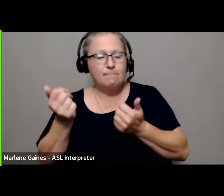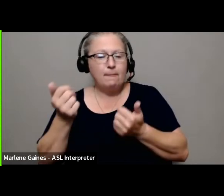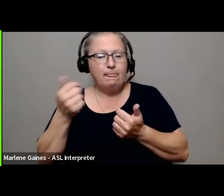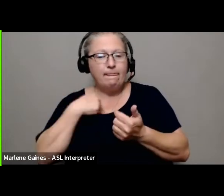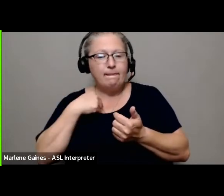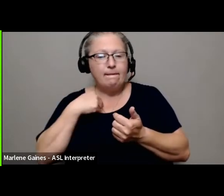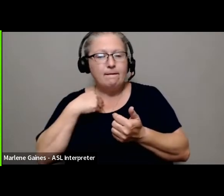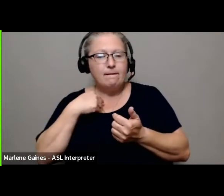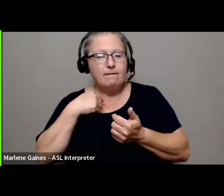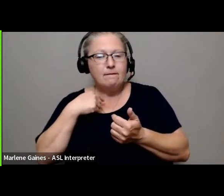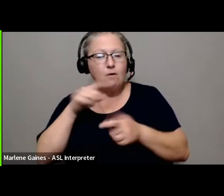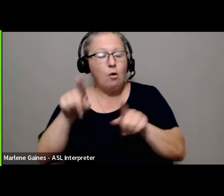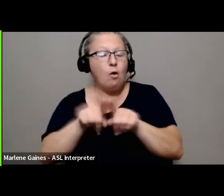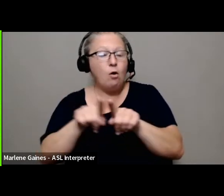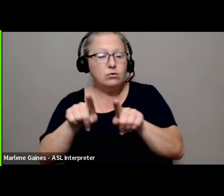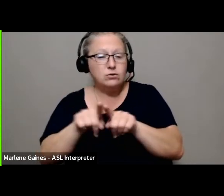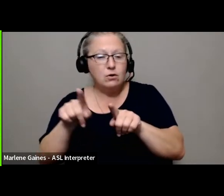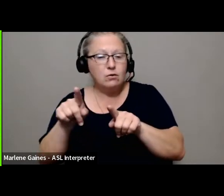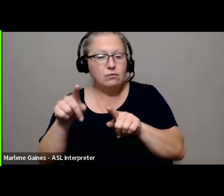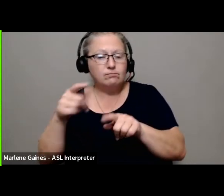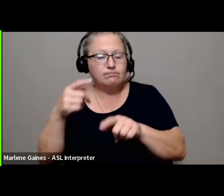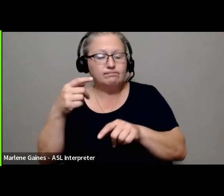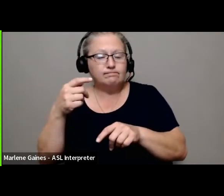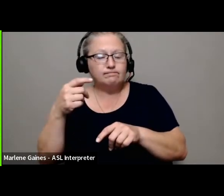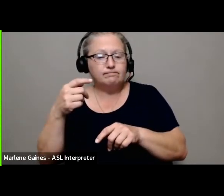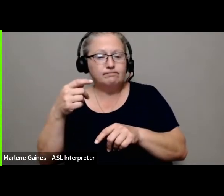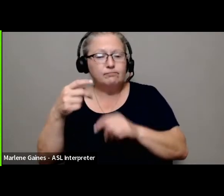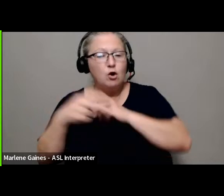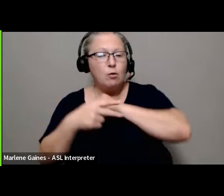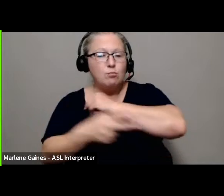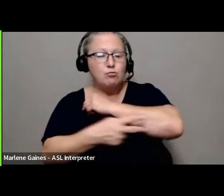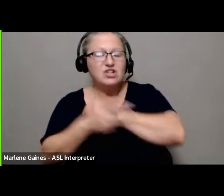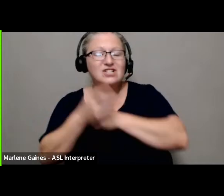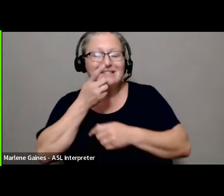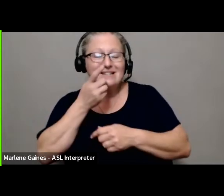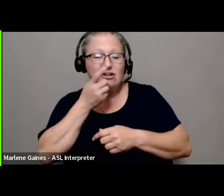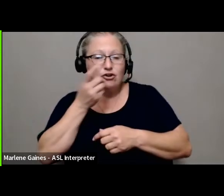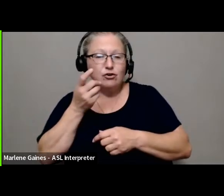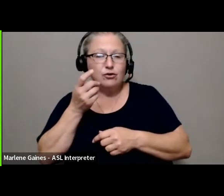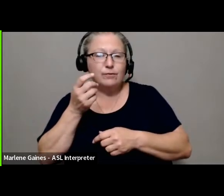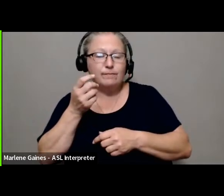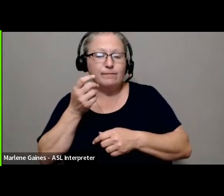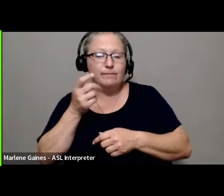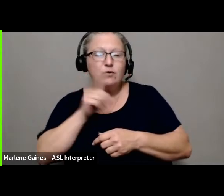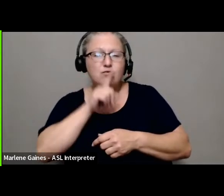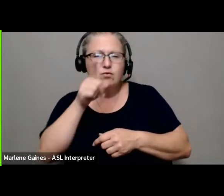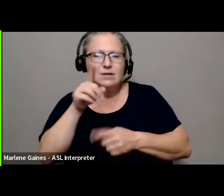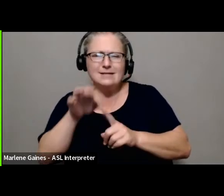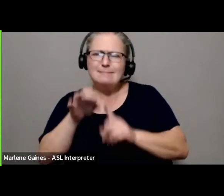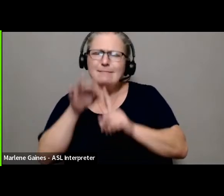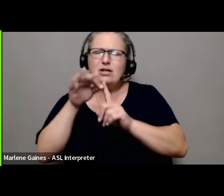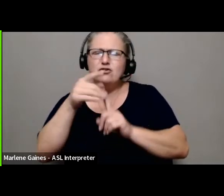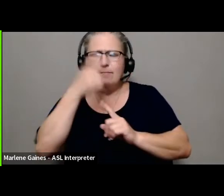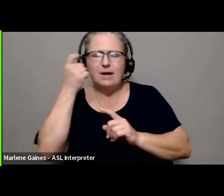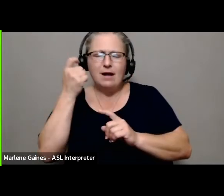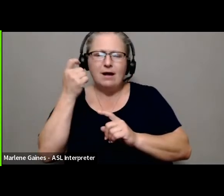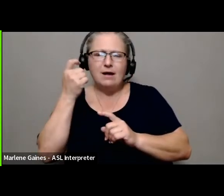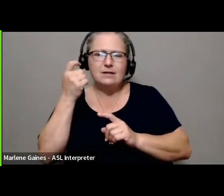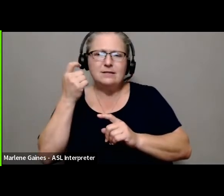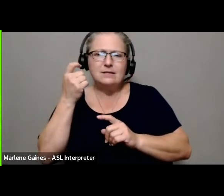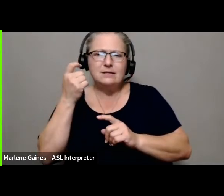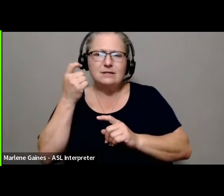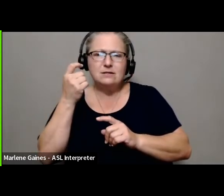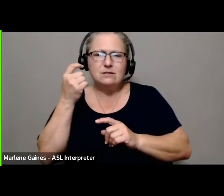always and also the Bridge dinner. It's really special because